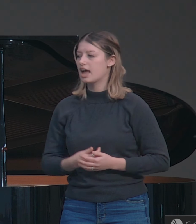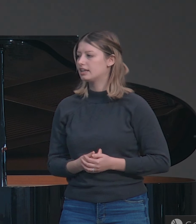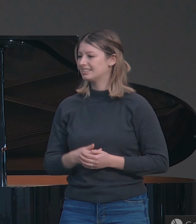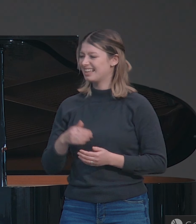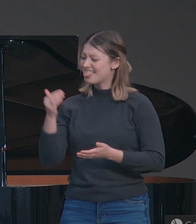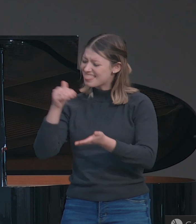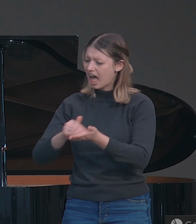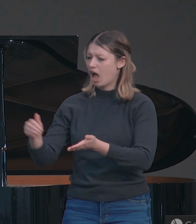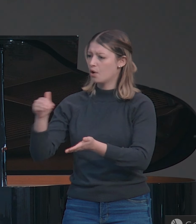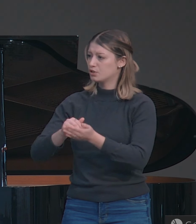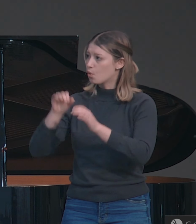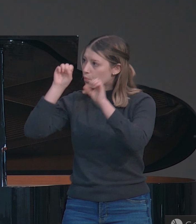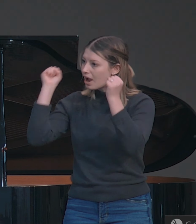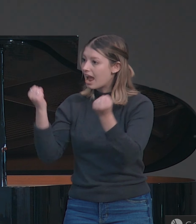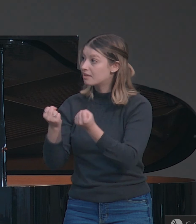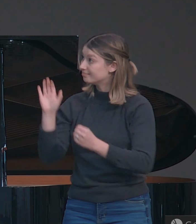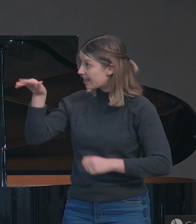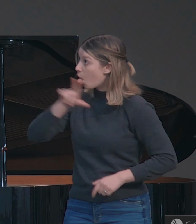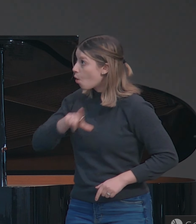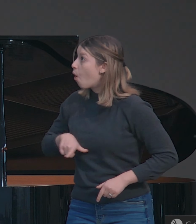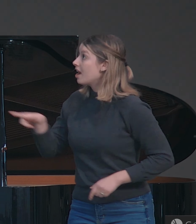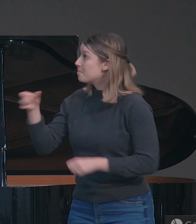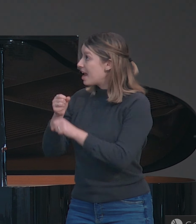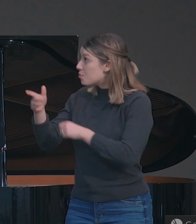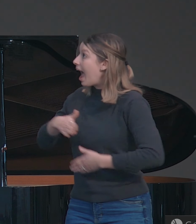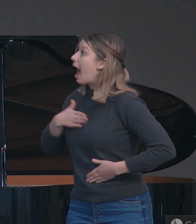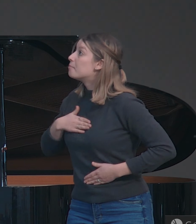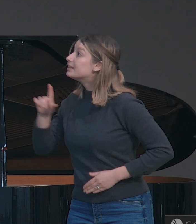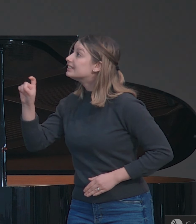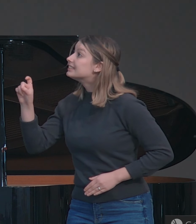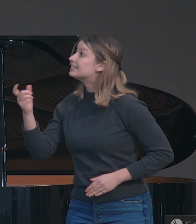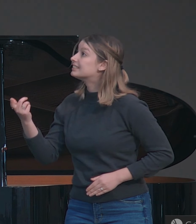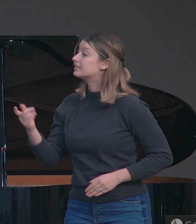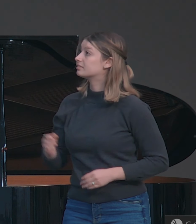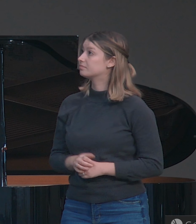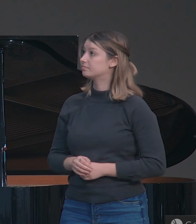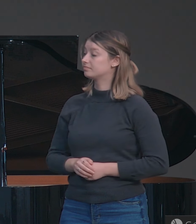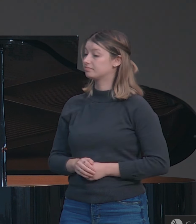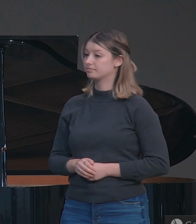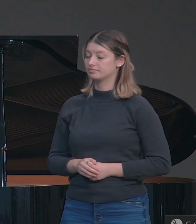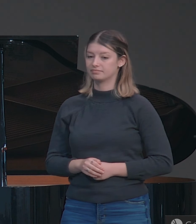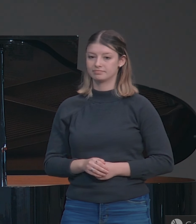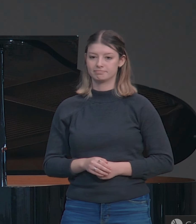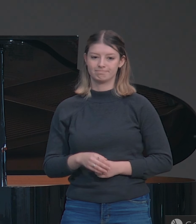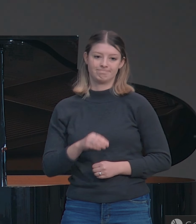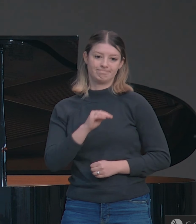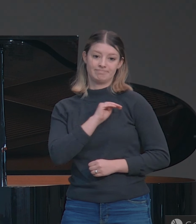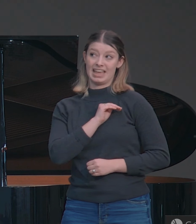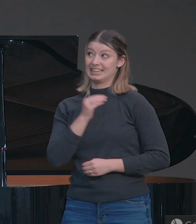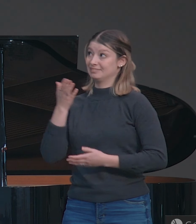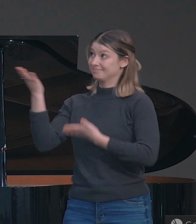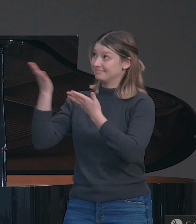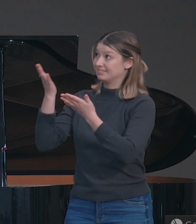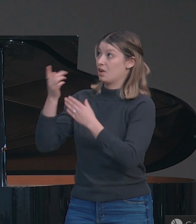of rams. How about that, Lord? Will that make you happy? This is Micah speaking for the people.